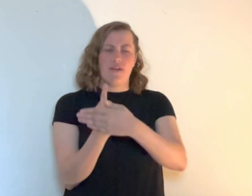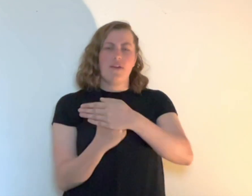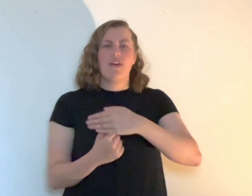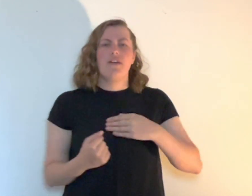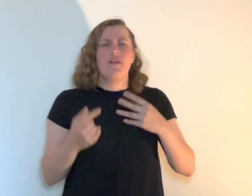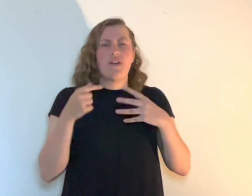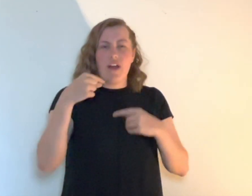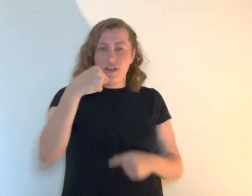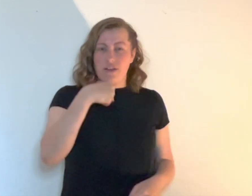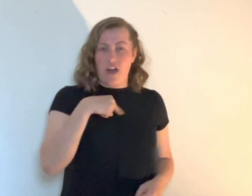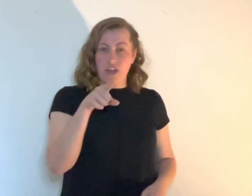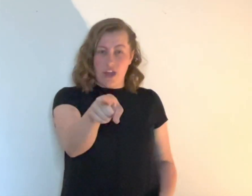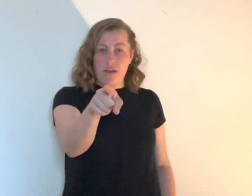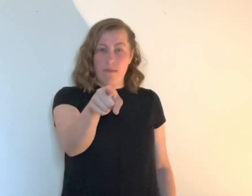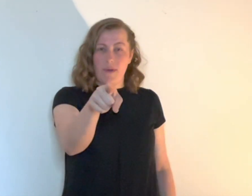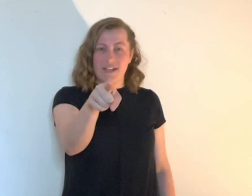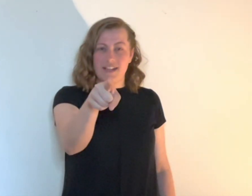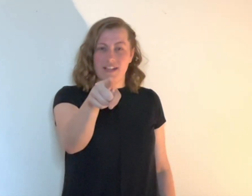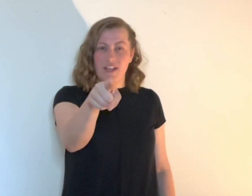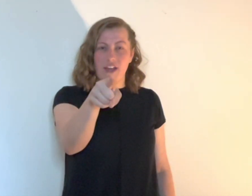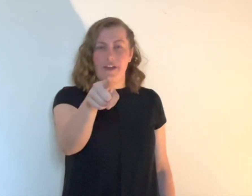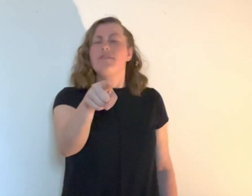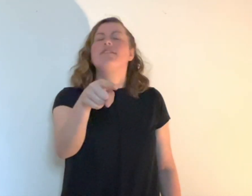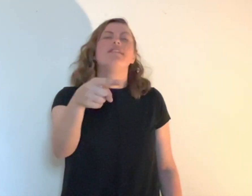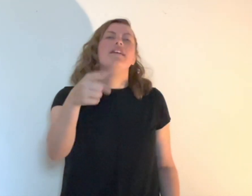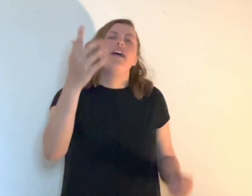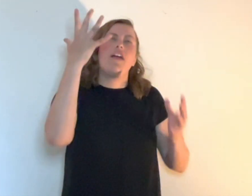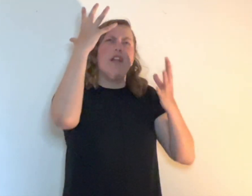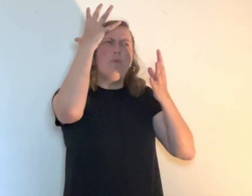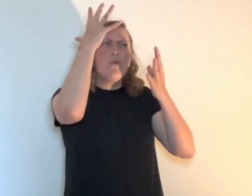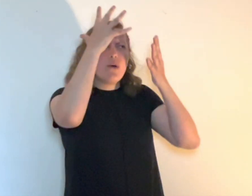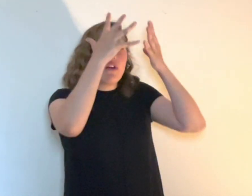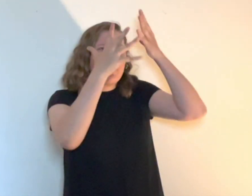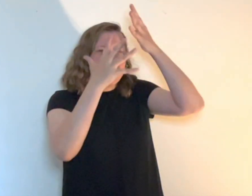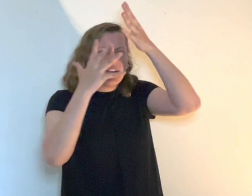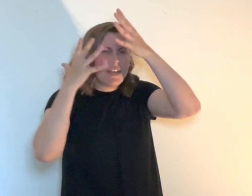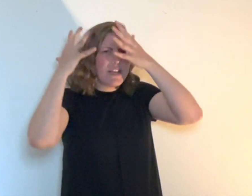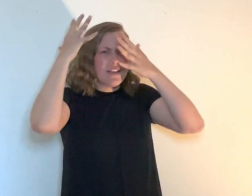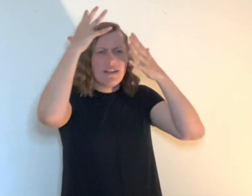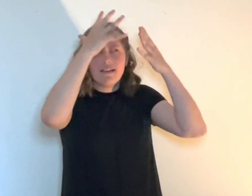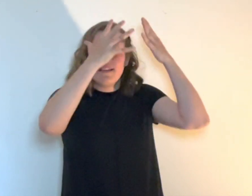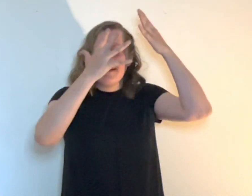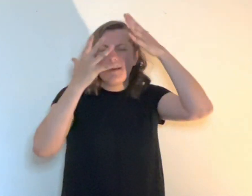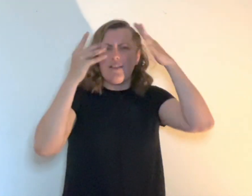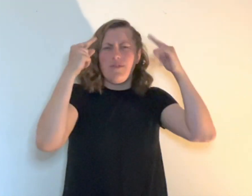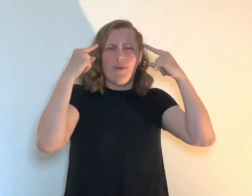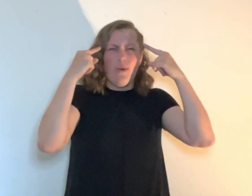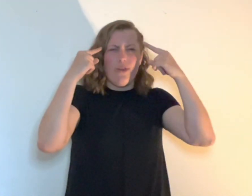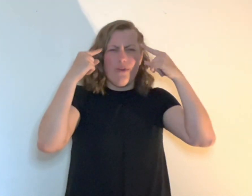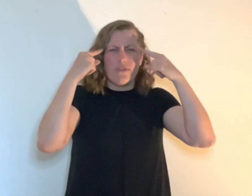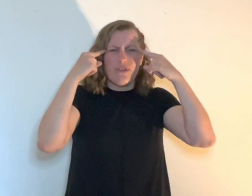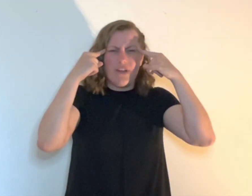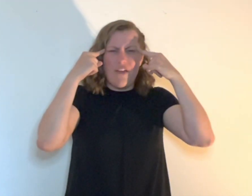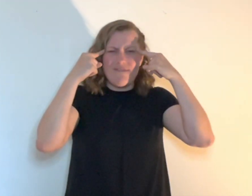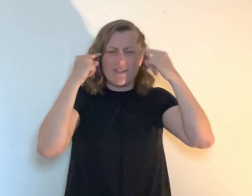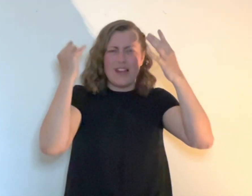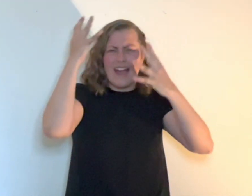So are you pointing to you And then worried So all the thoughts going round your head